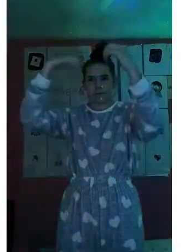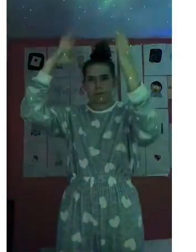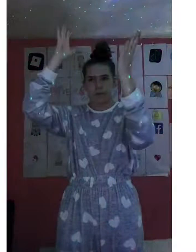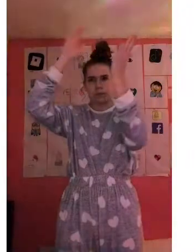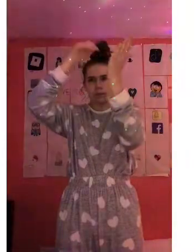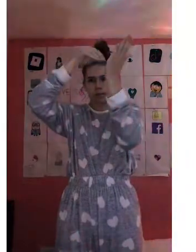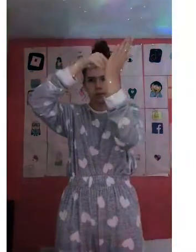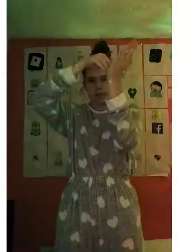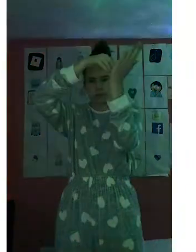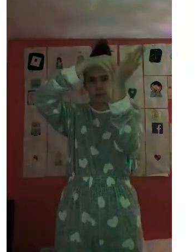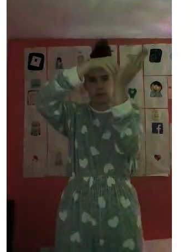home